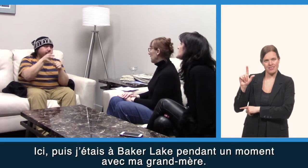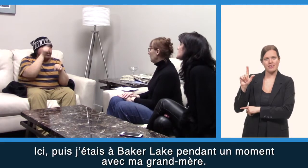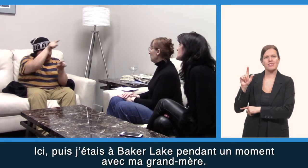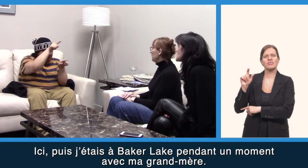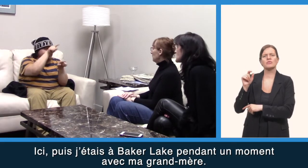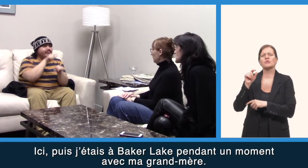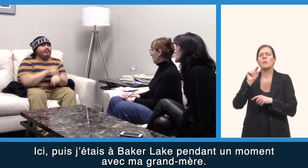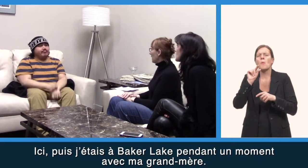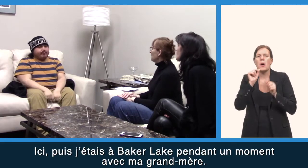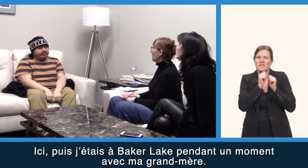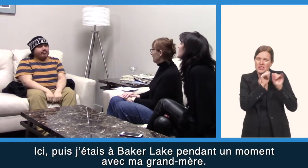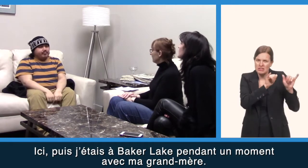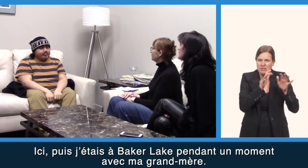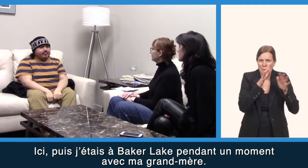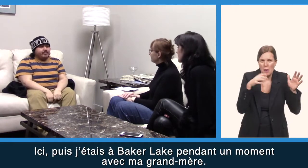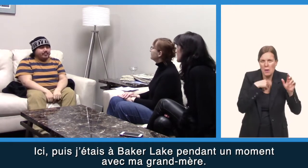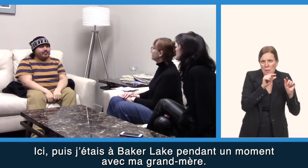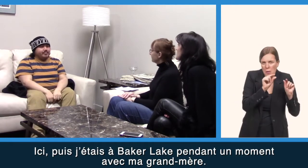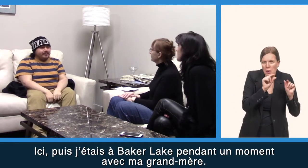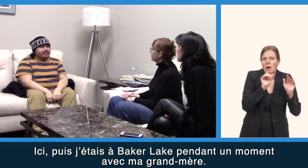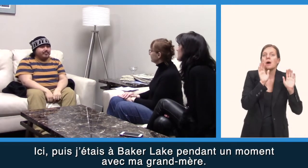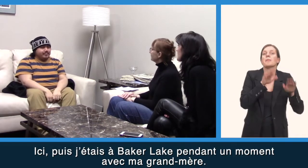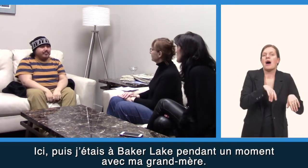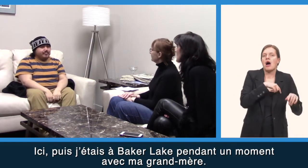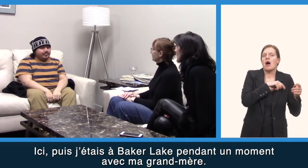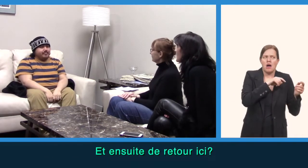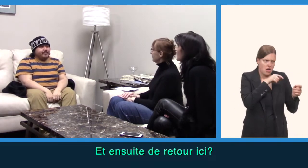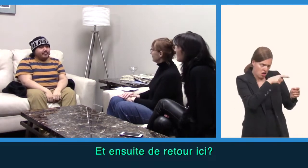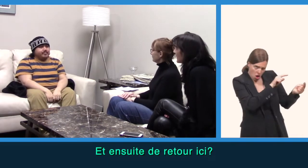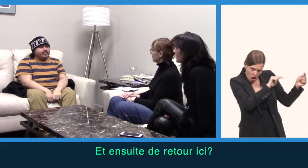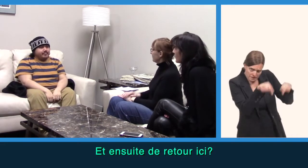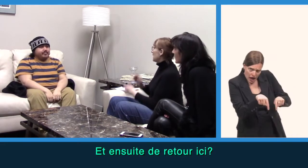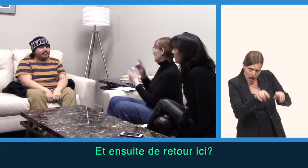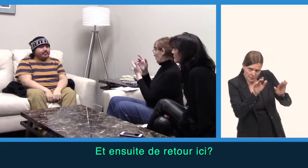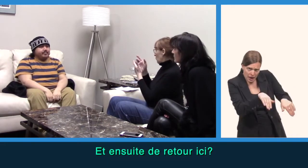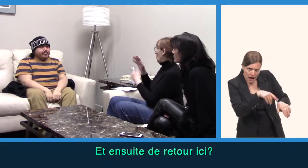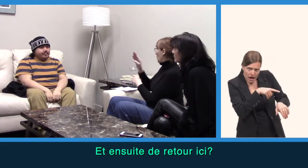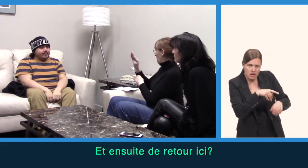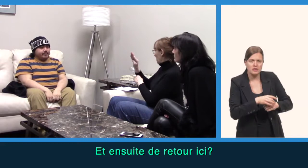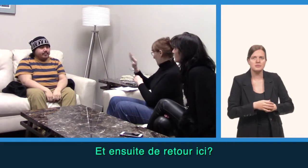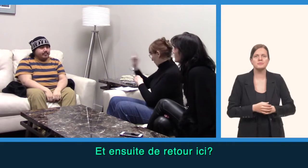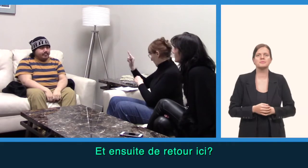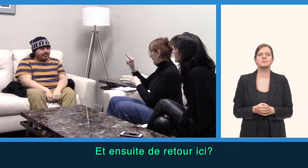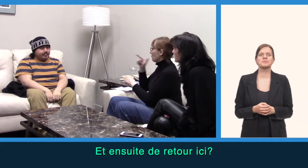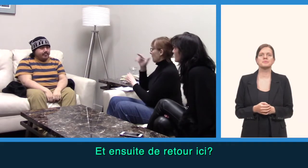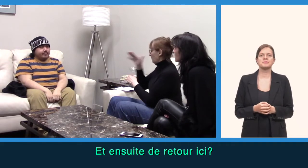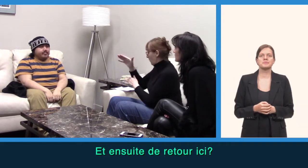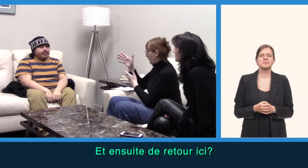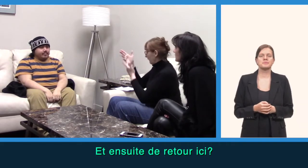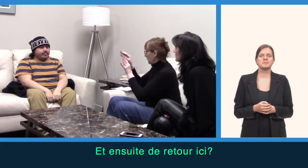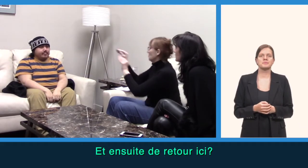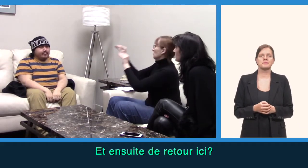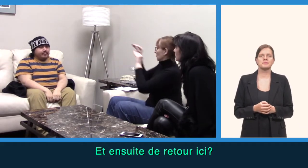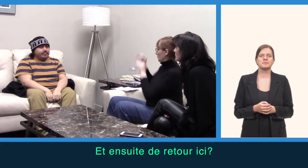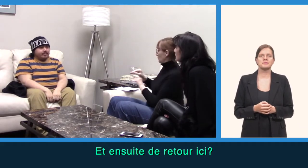in Baker Lake for a bit with my grandmother. Mm-hmm. And then back here again.